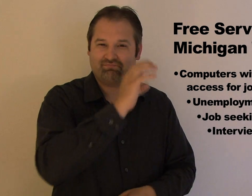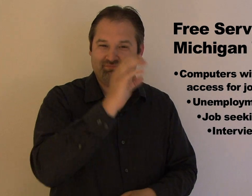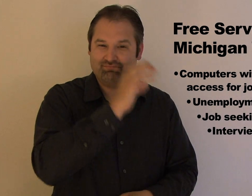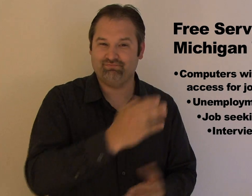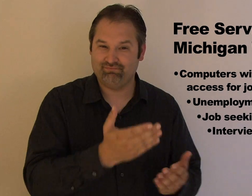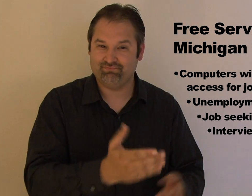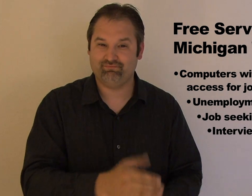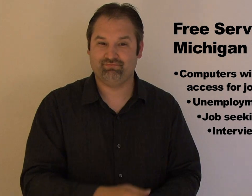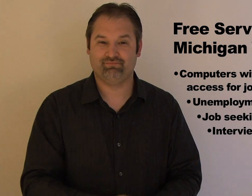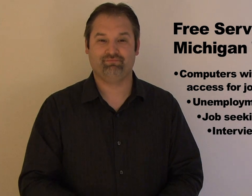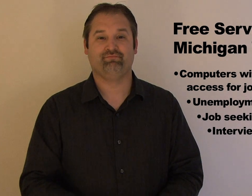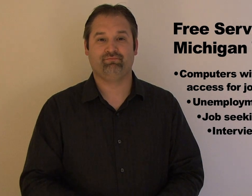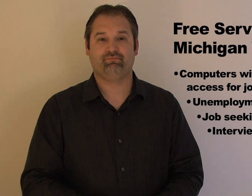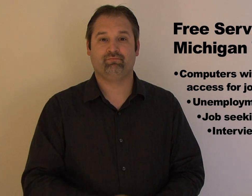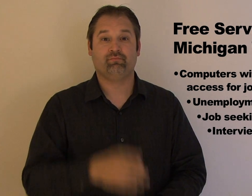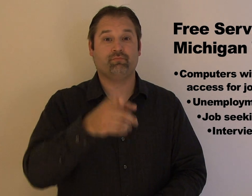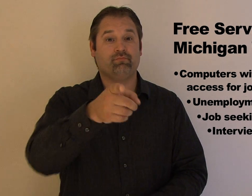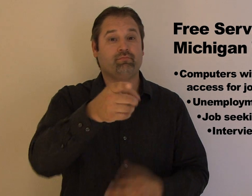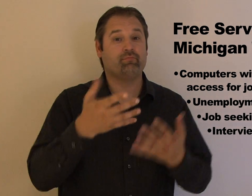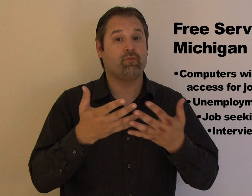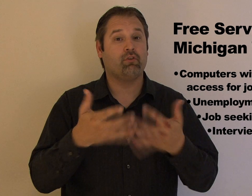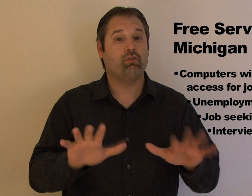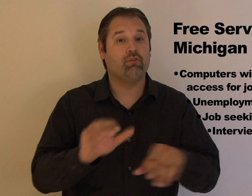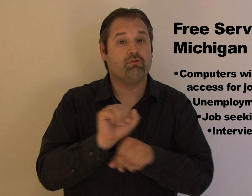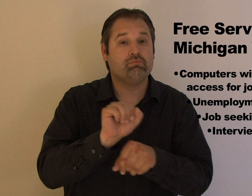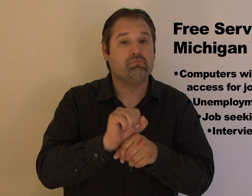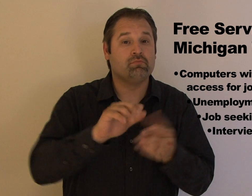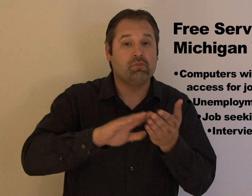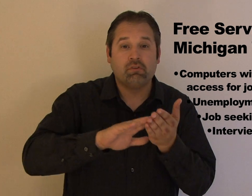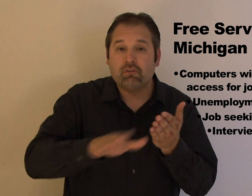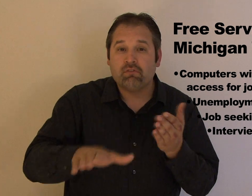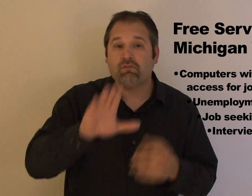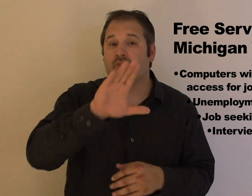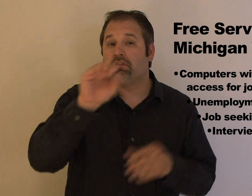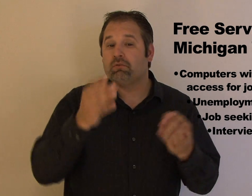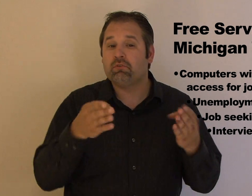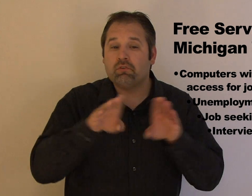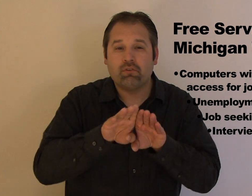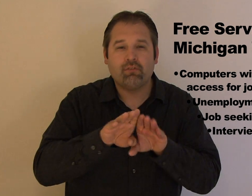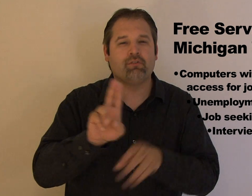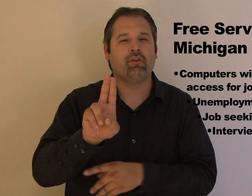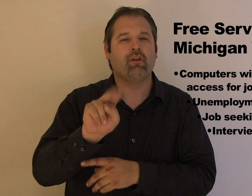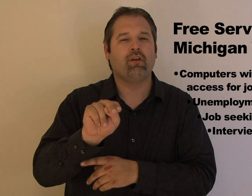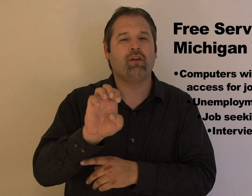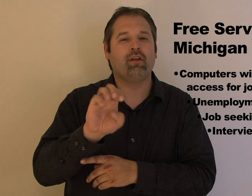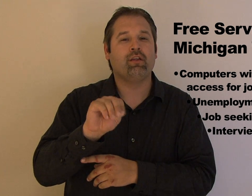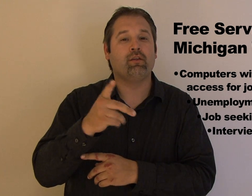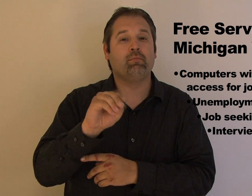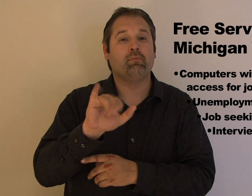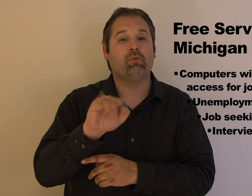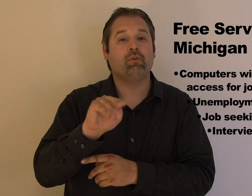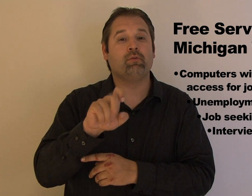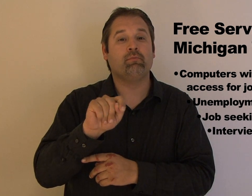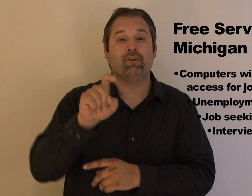If you've lost your job or been laid off, Michigan Works has help registering you for unemployment.